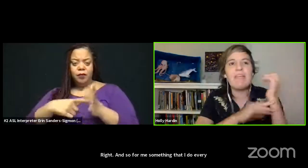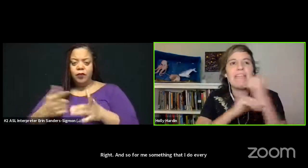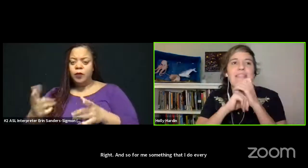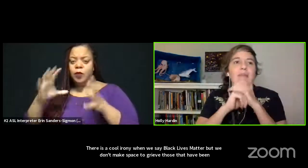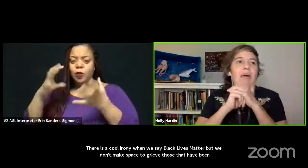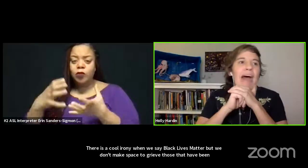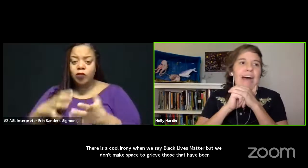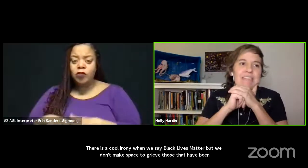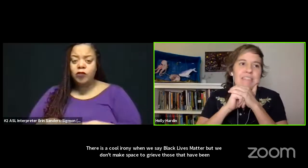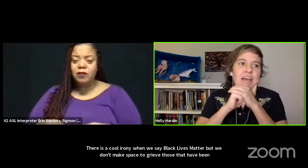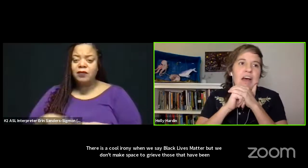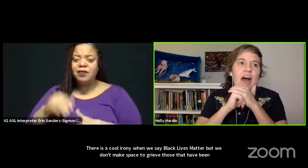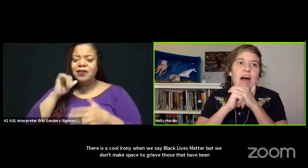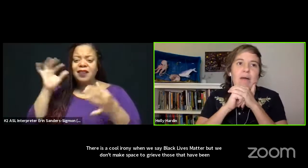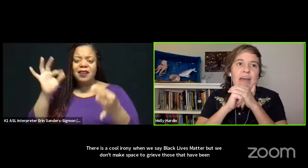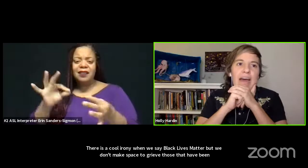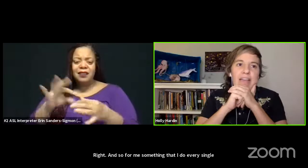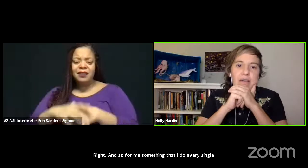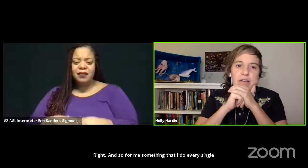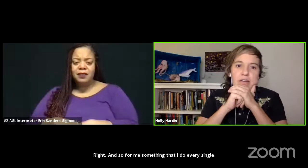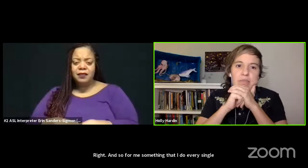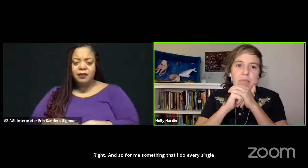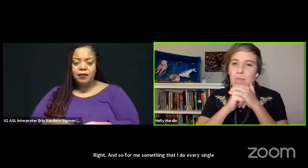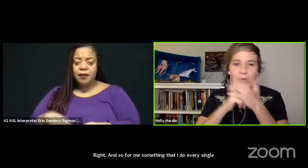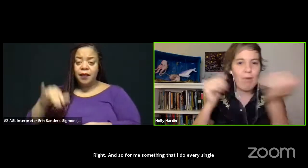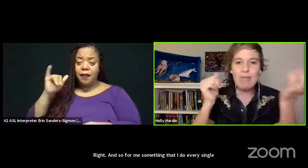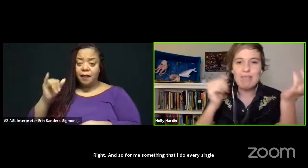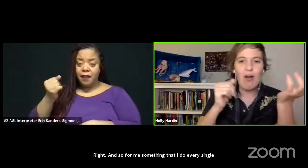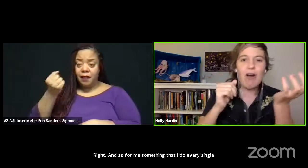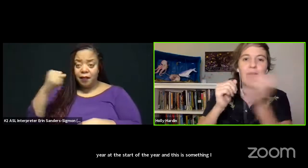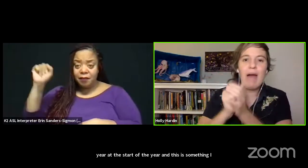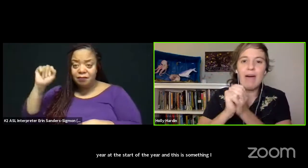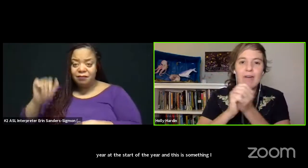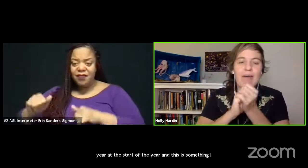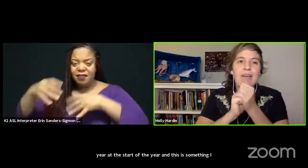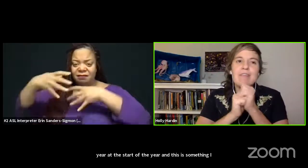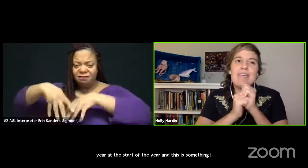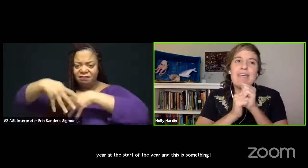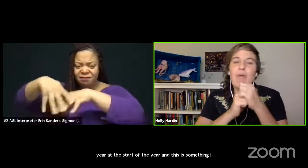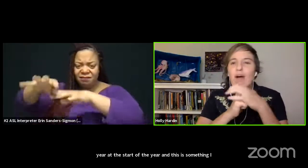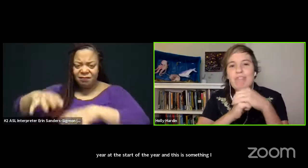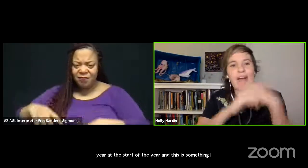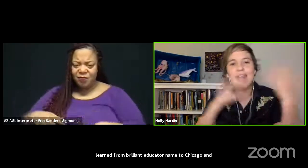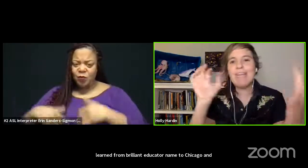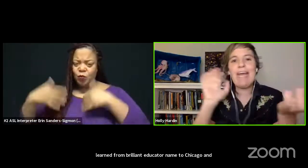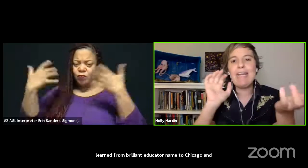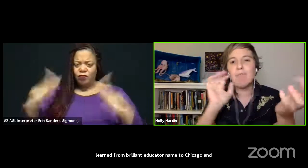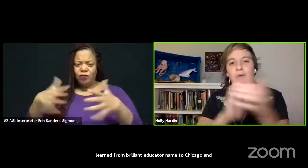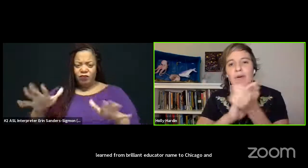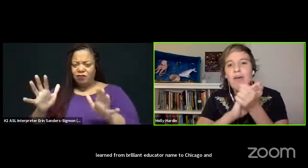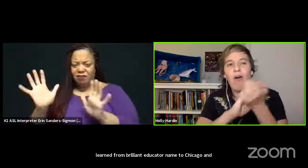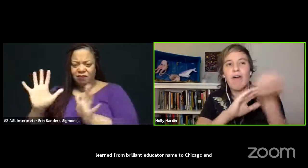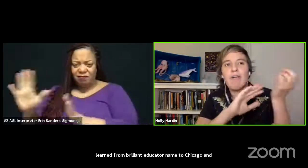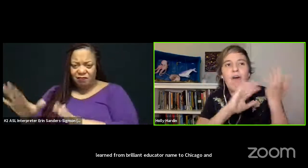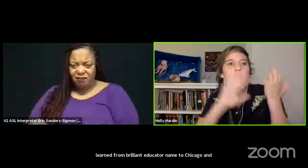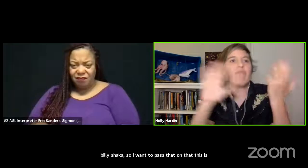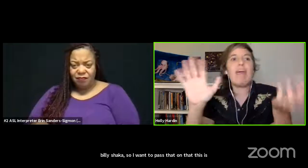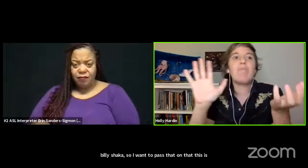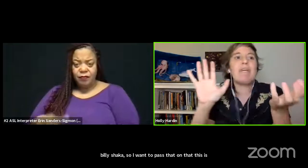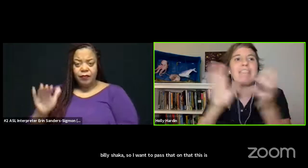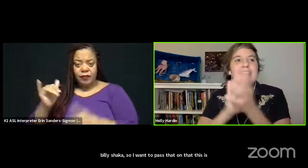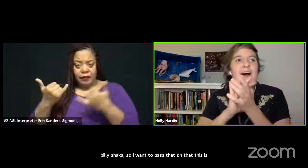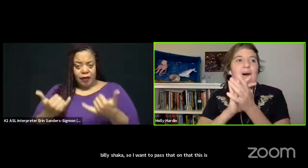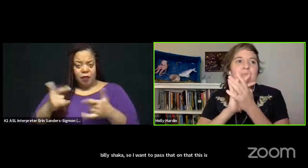is something that's in the past, that the people that we talk about seem often unattainable or